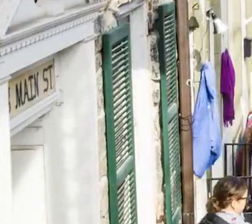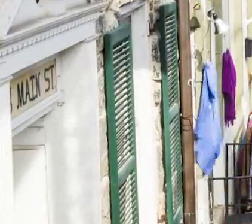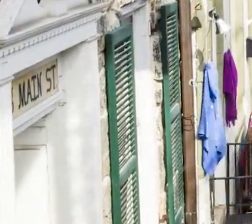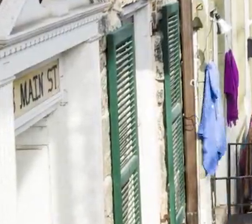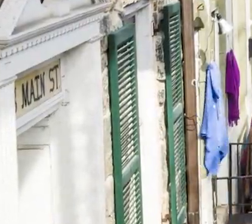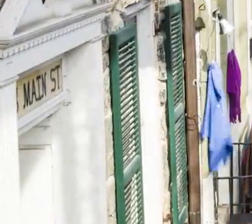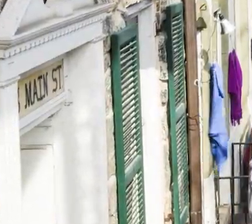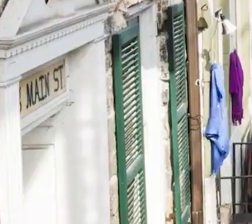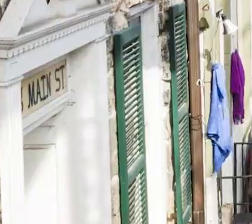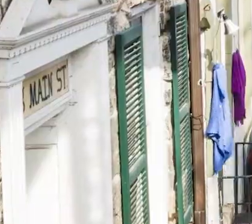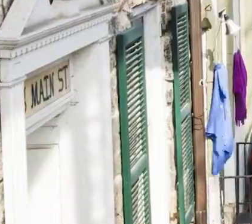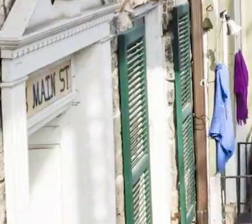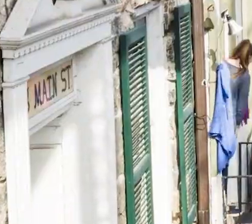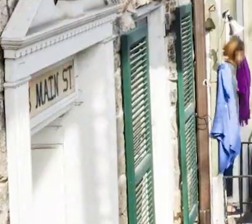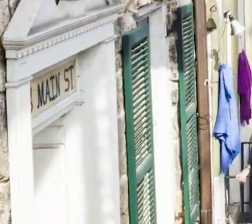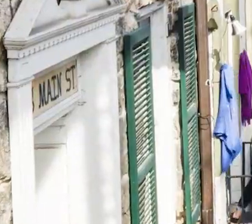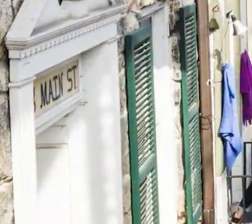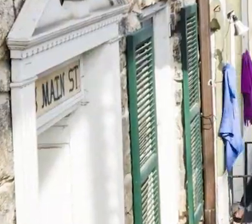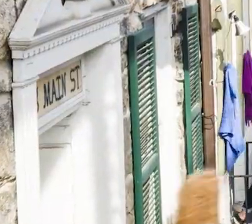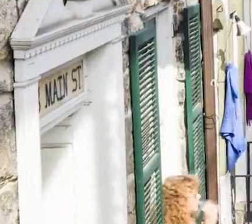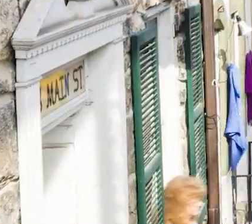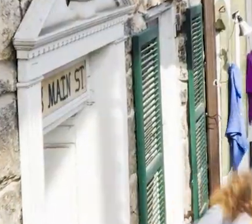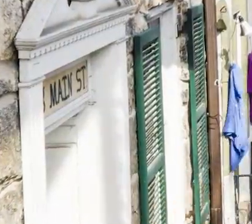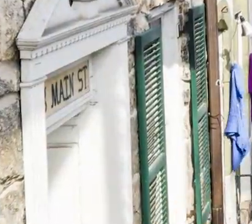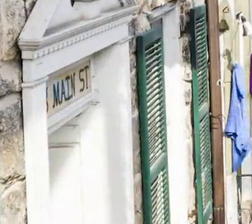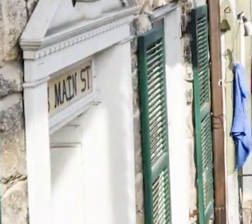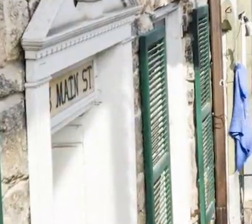ensure the long-term success of our community.